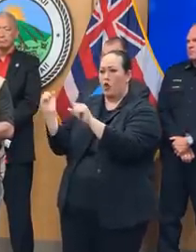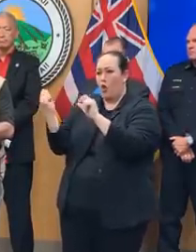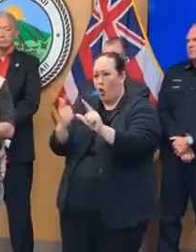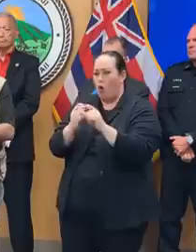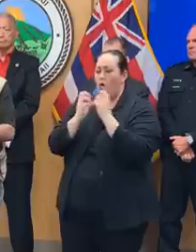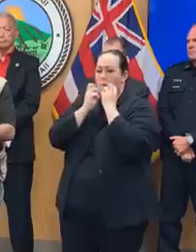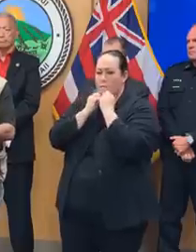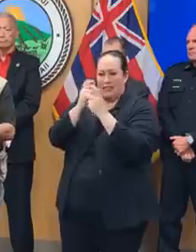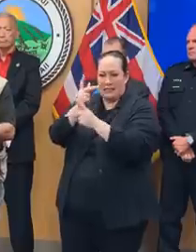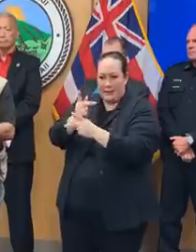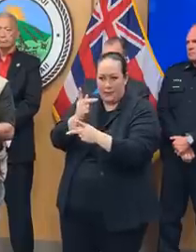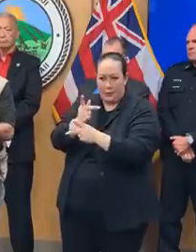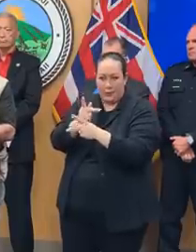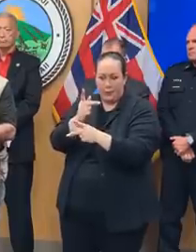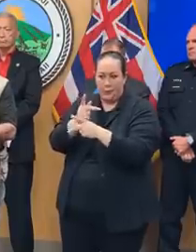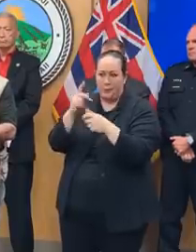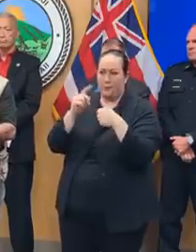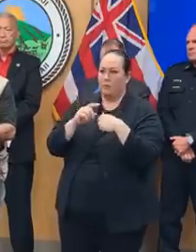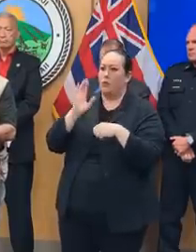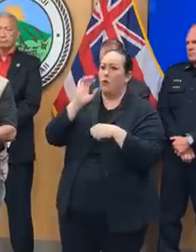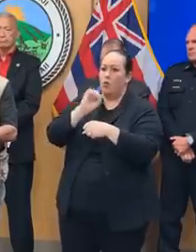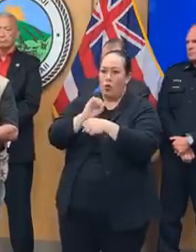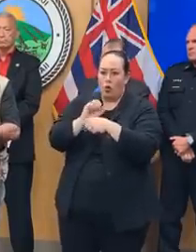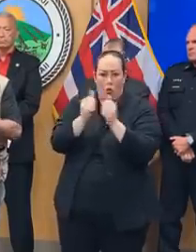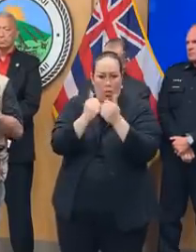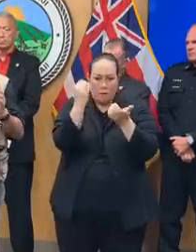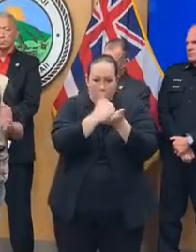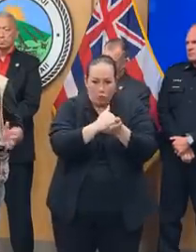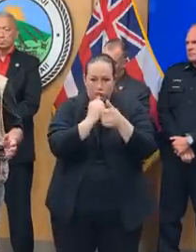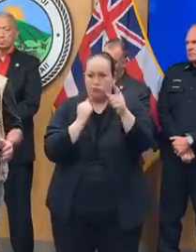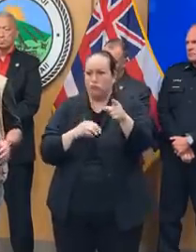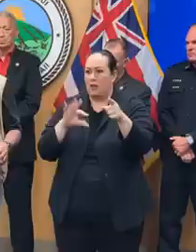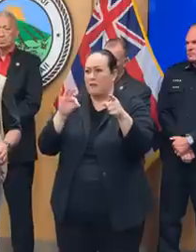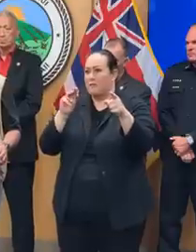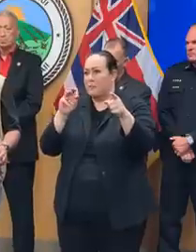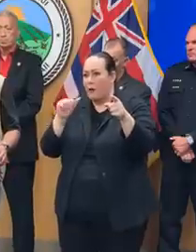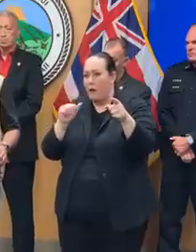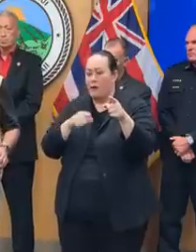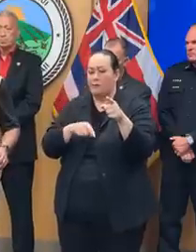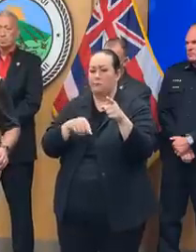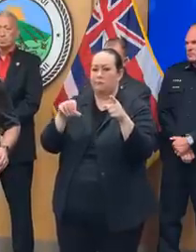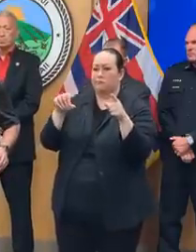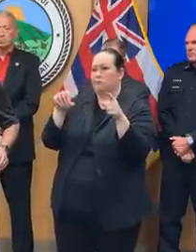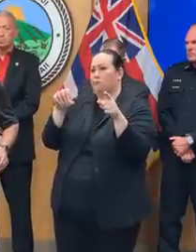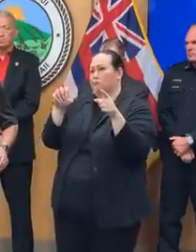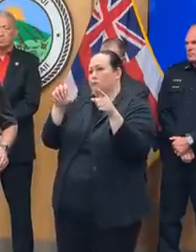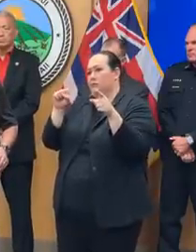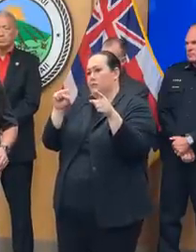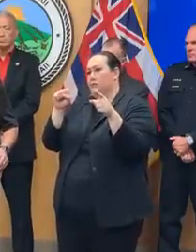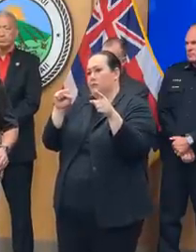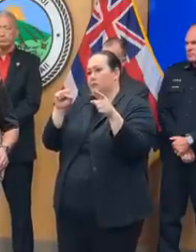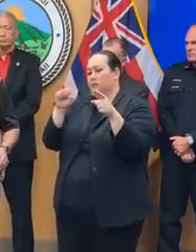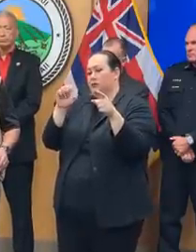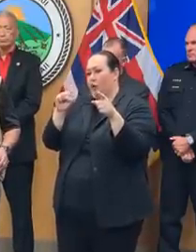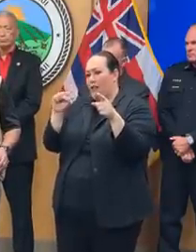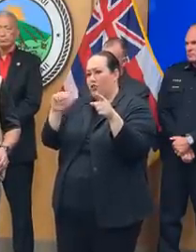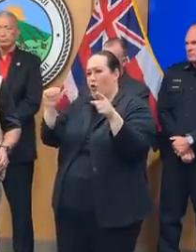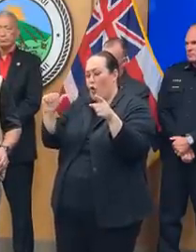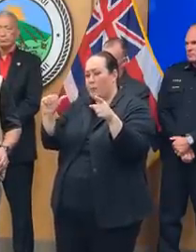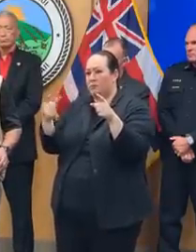care. And we are working with our partners in FEMA, the Salvation Army, many nonprofits, the Hawaii Volunteer Organizations active in